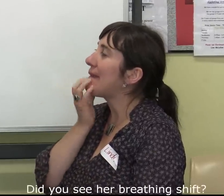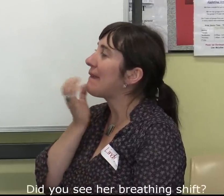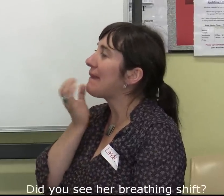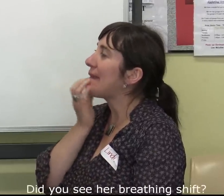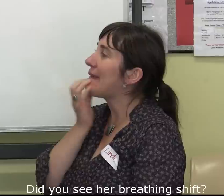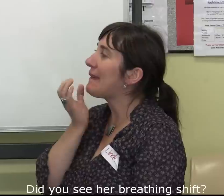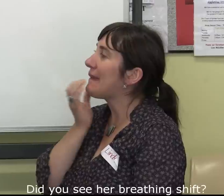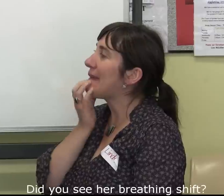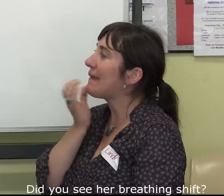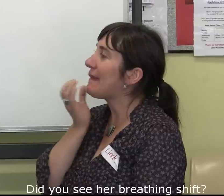All this remaining block.